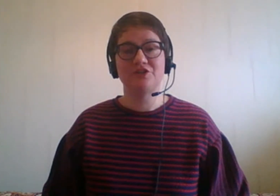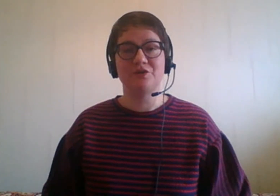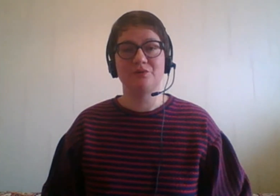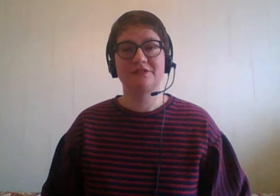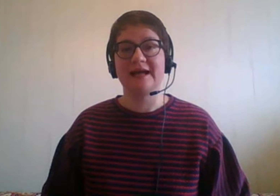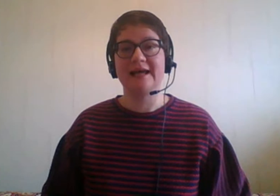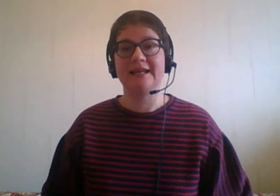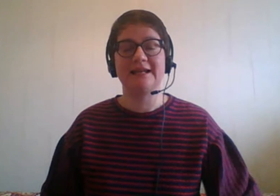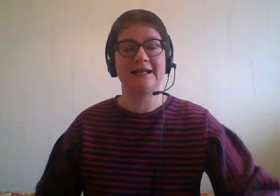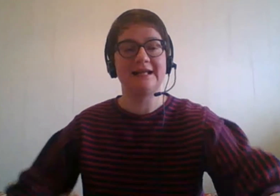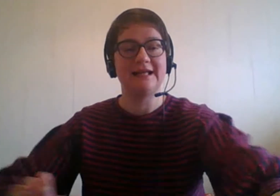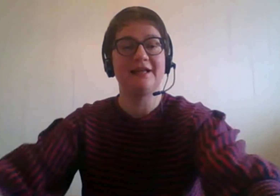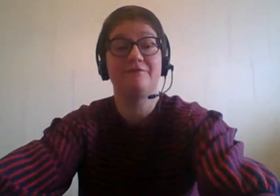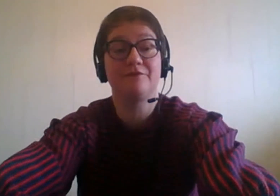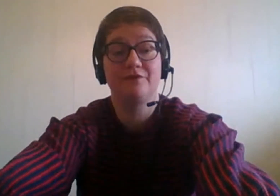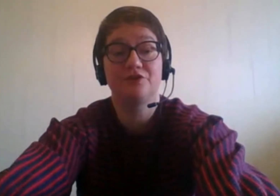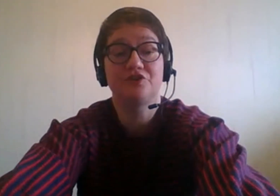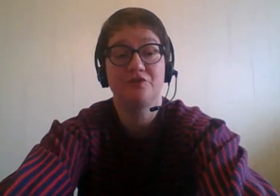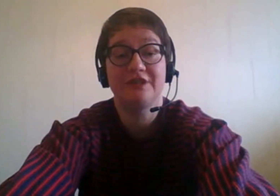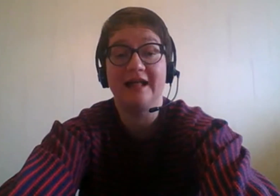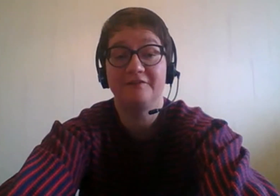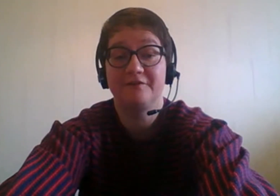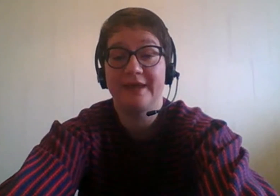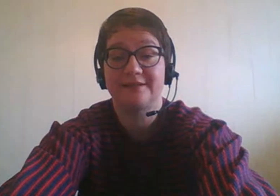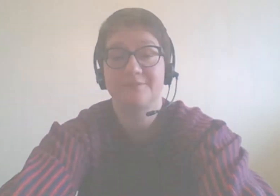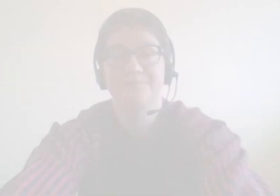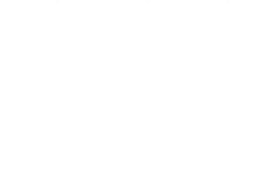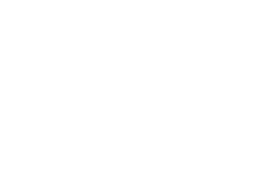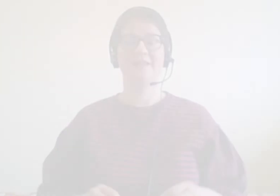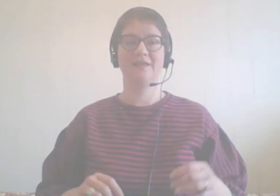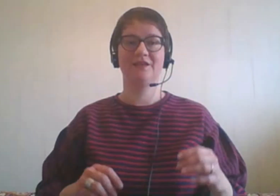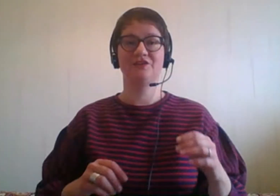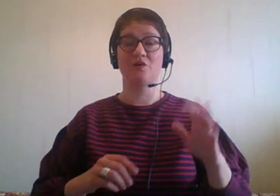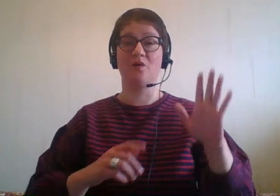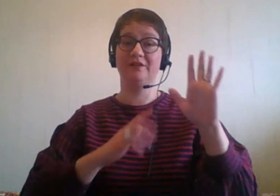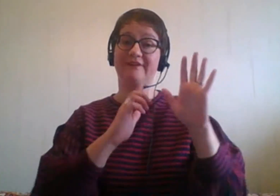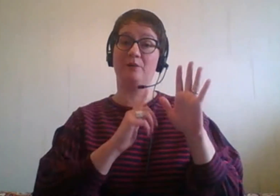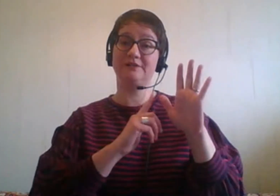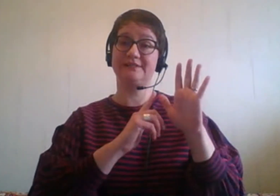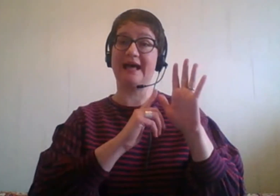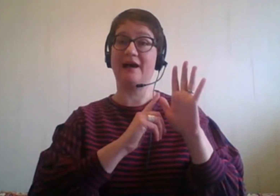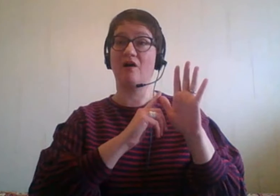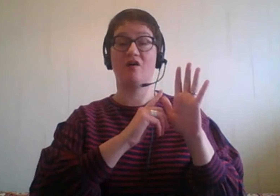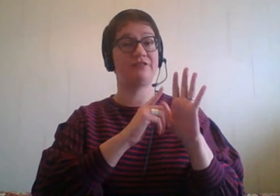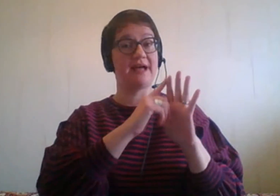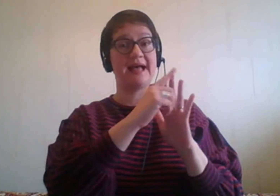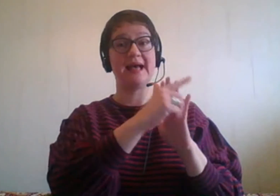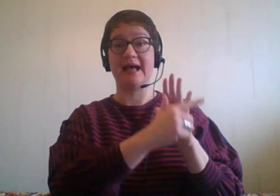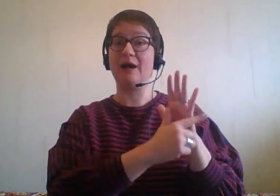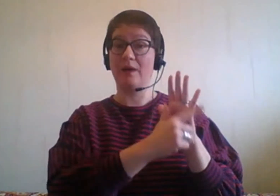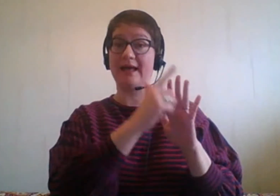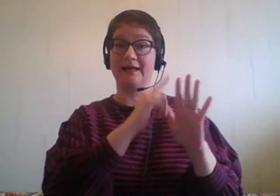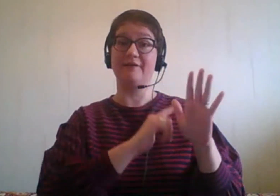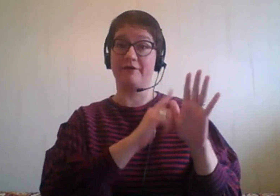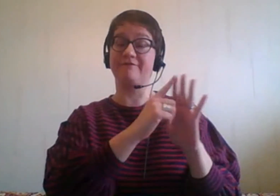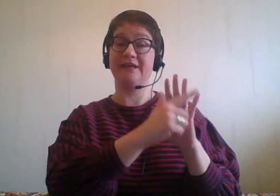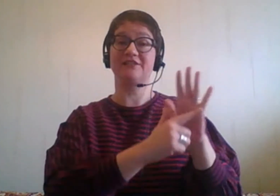to show you the alphabet. So all the vowels are on our fingers of